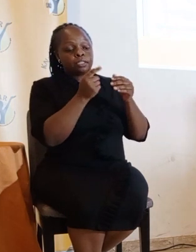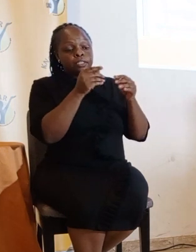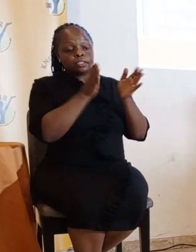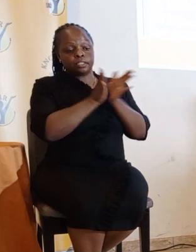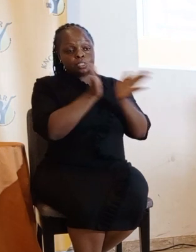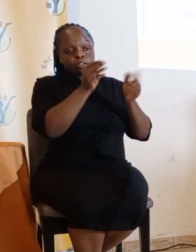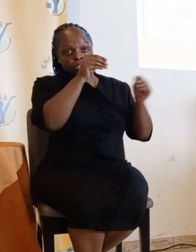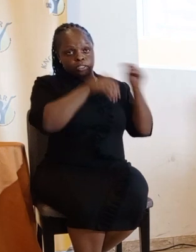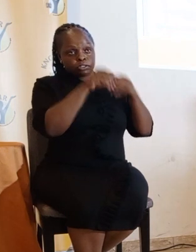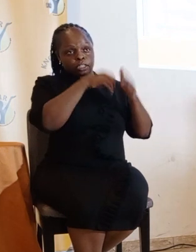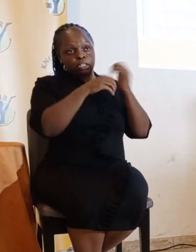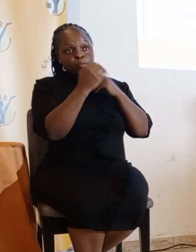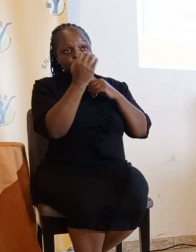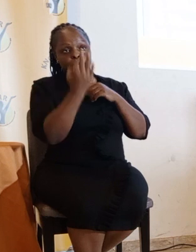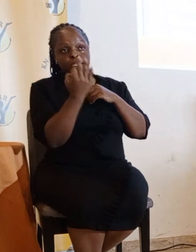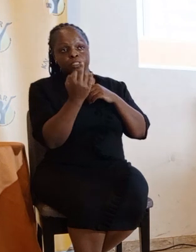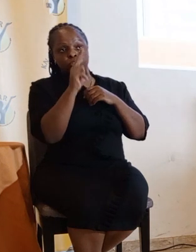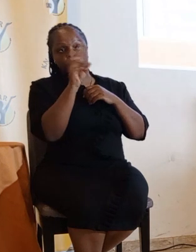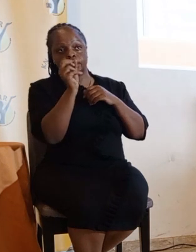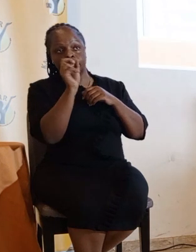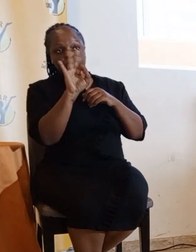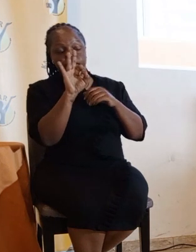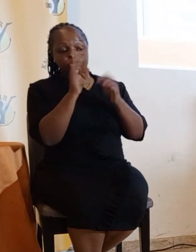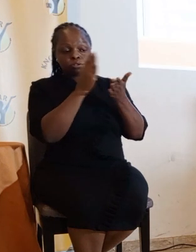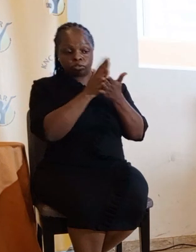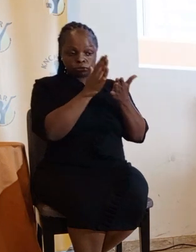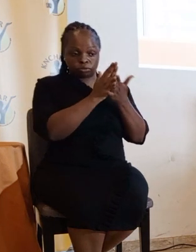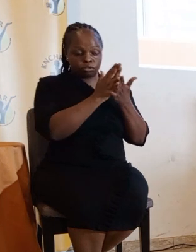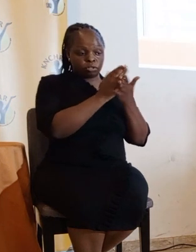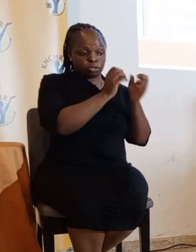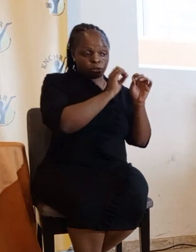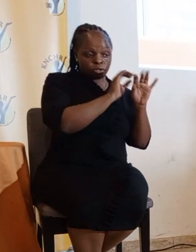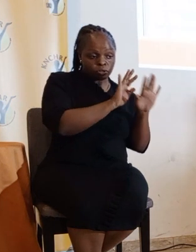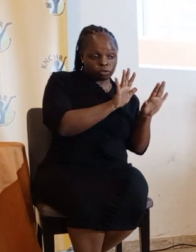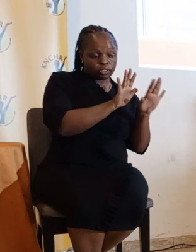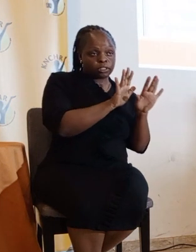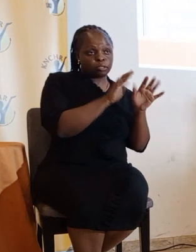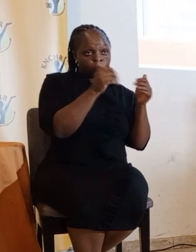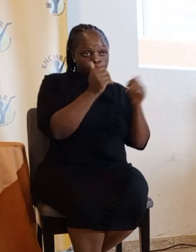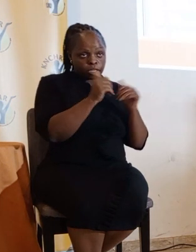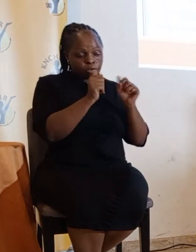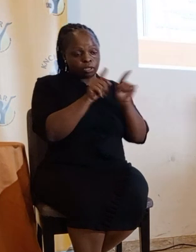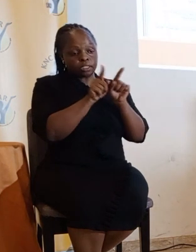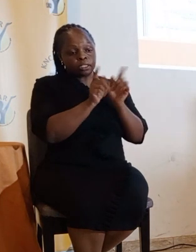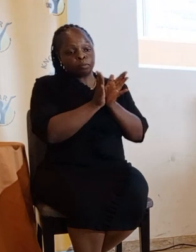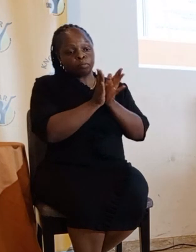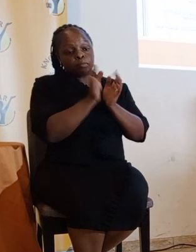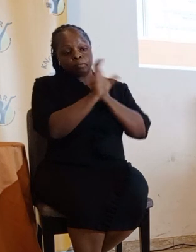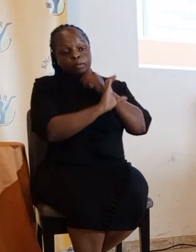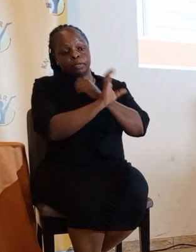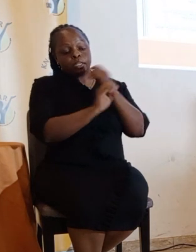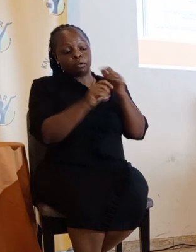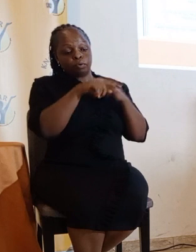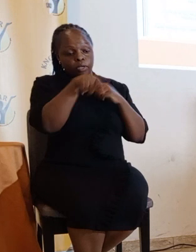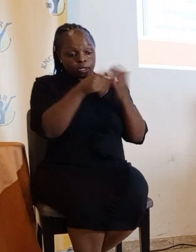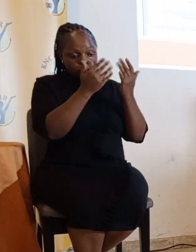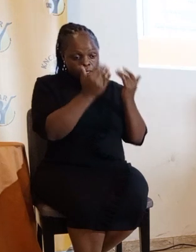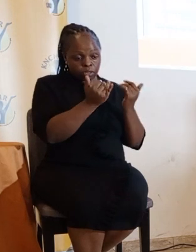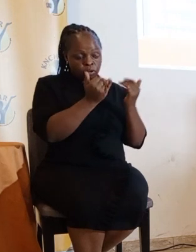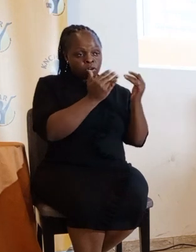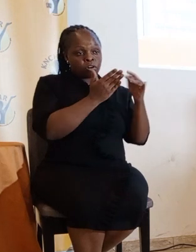in March 2013. Furthermore, it is not lost on us that as a republic, we are now of a